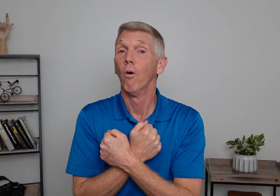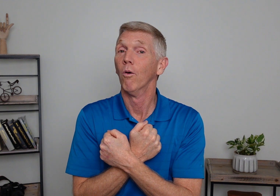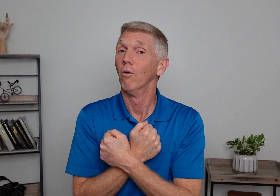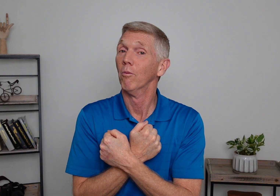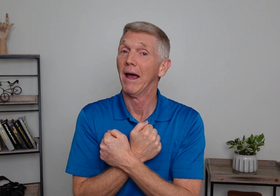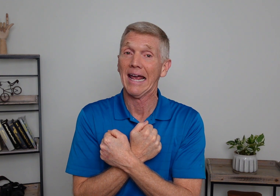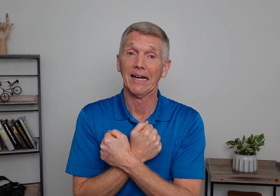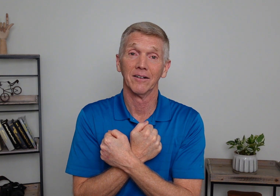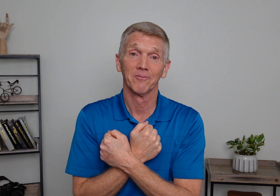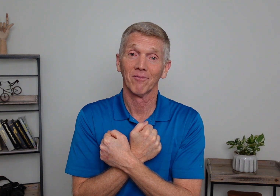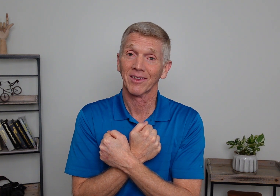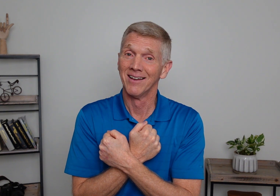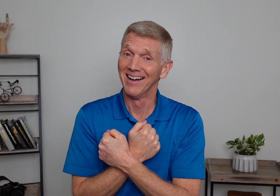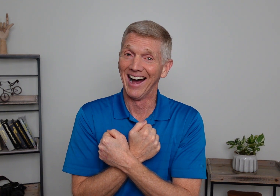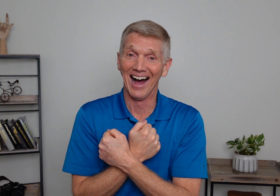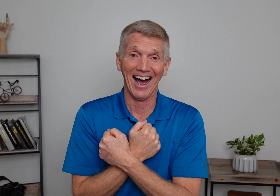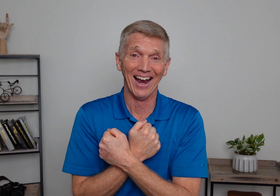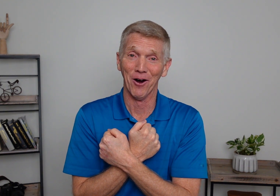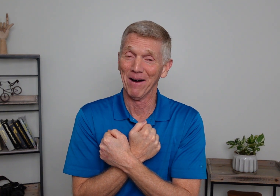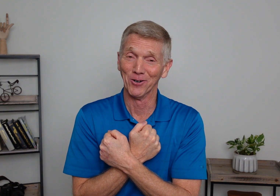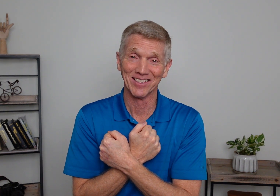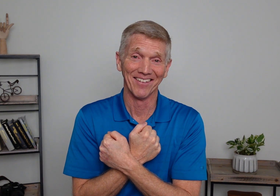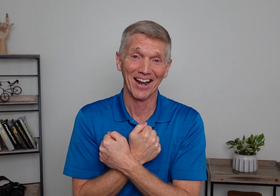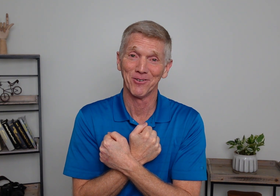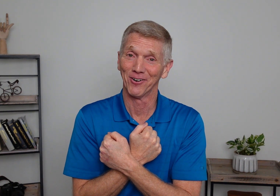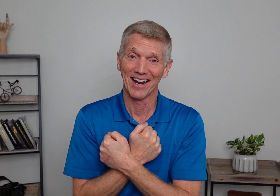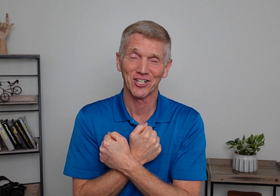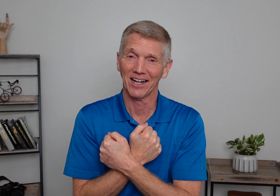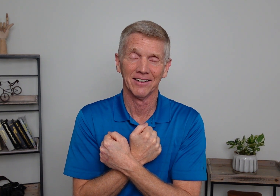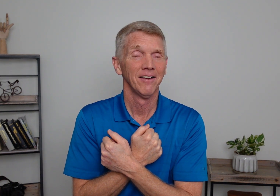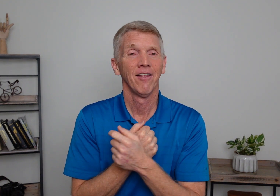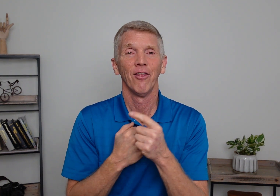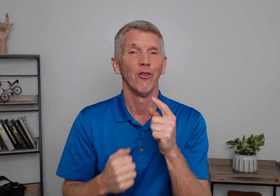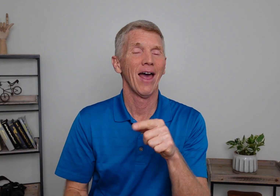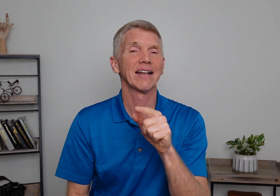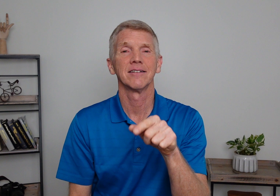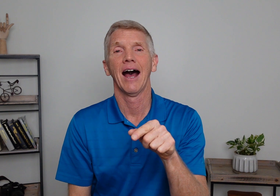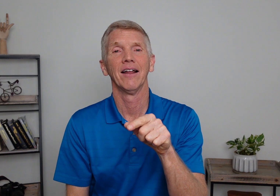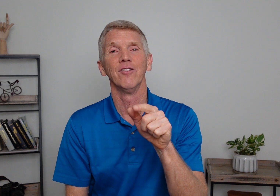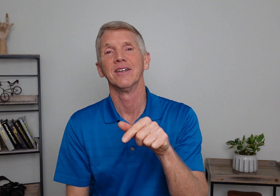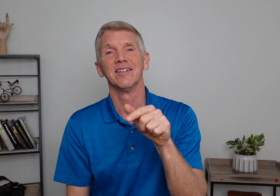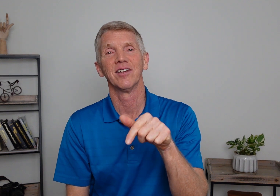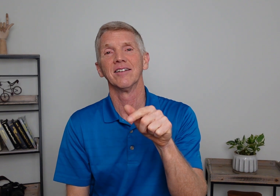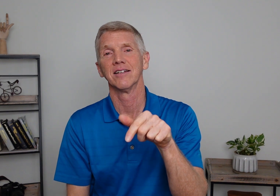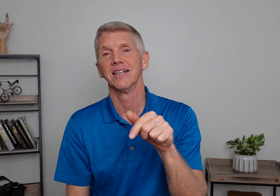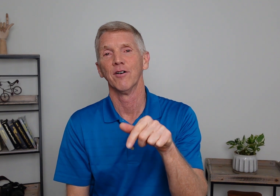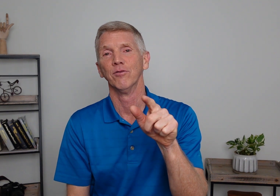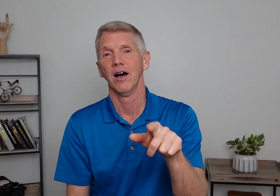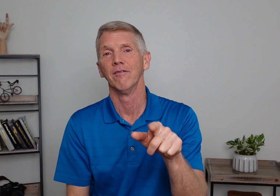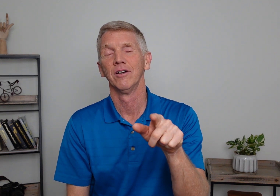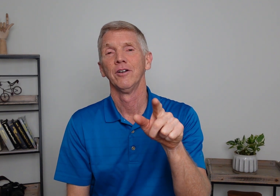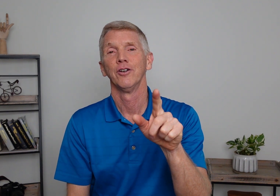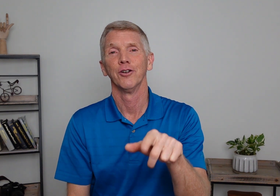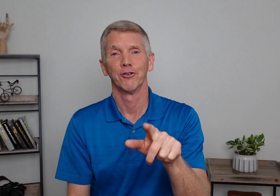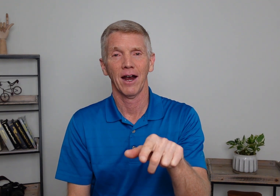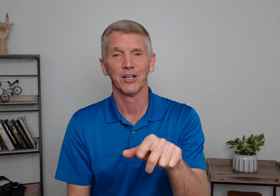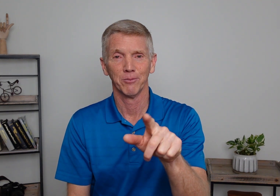Whoa, man. I hope I don't sign that to a grandchild. That's not the intensity of love you're trying to